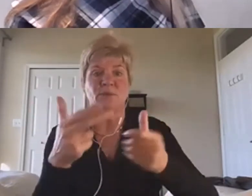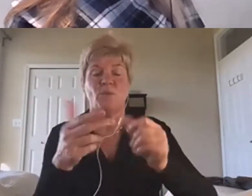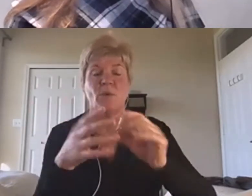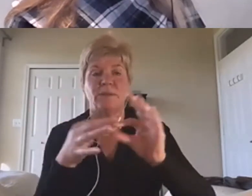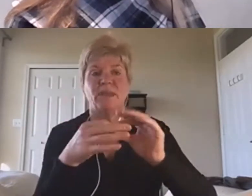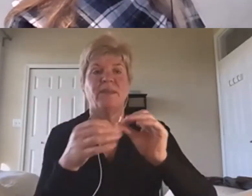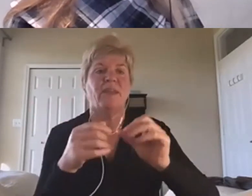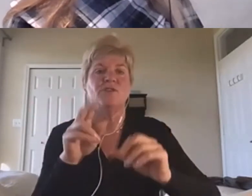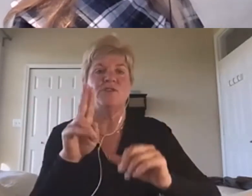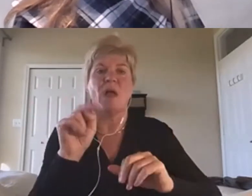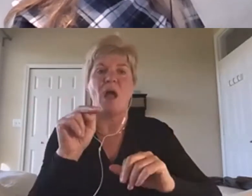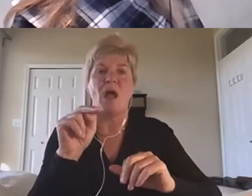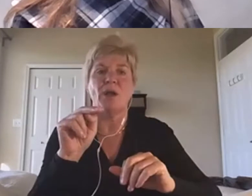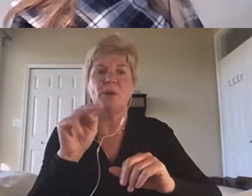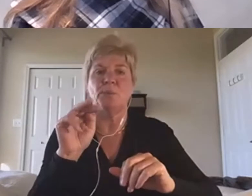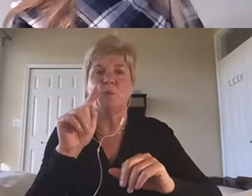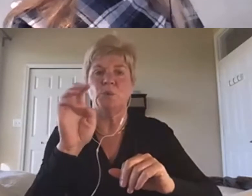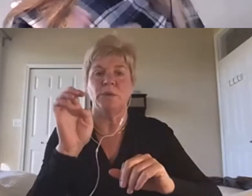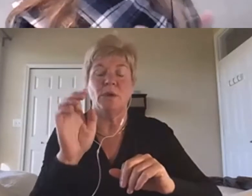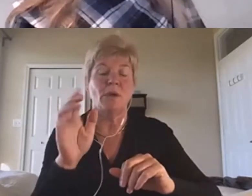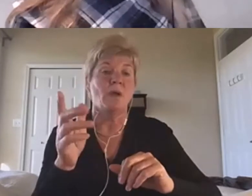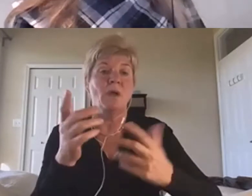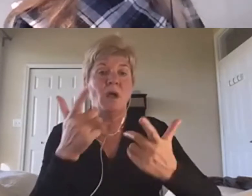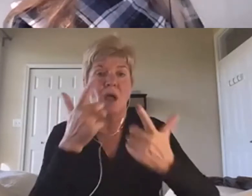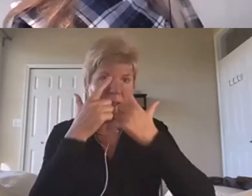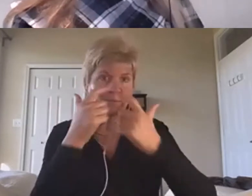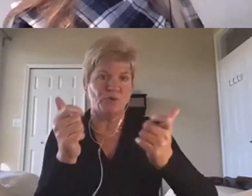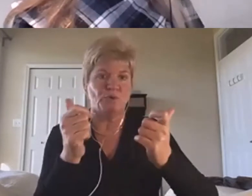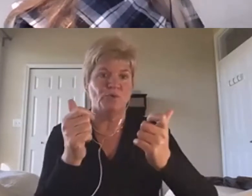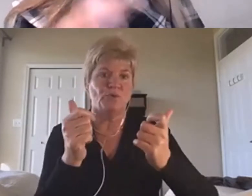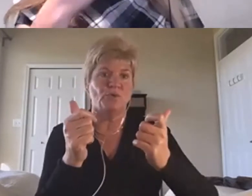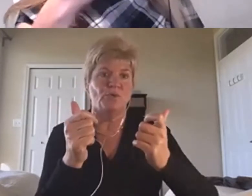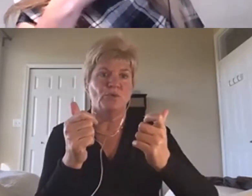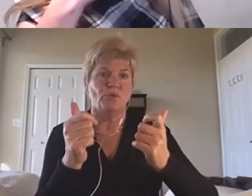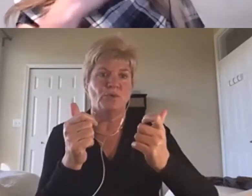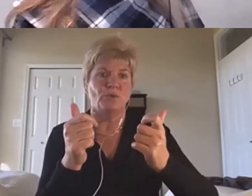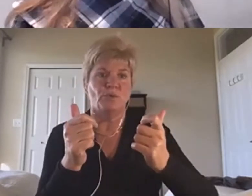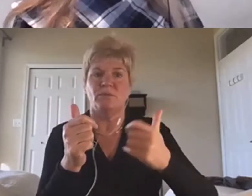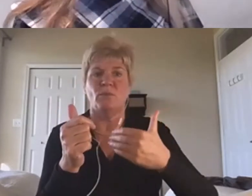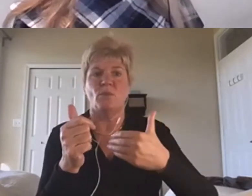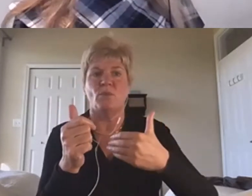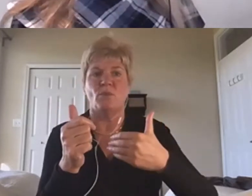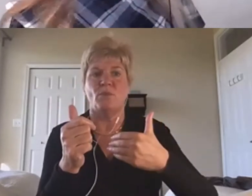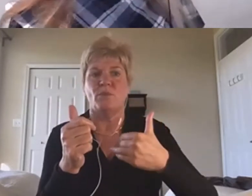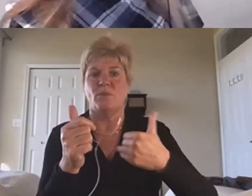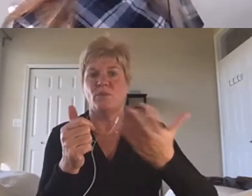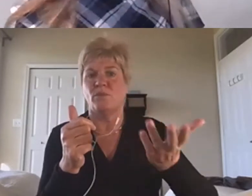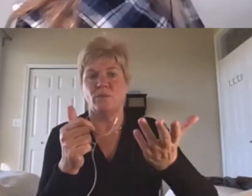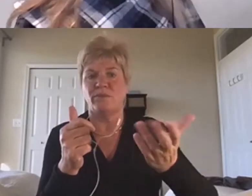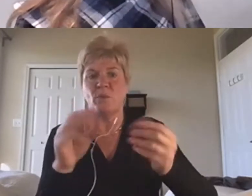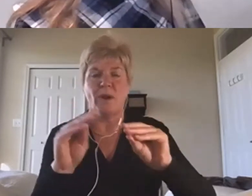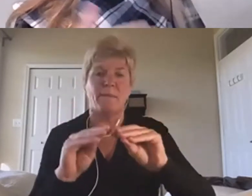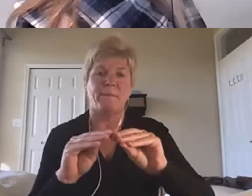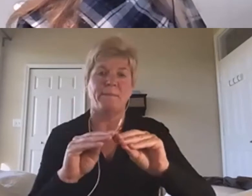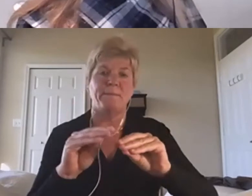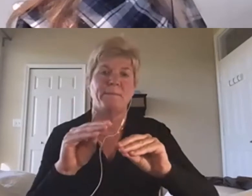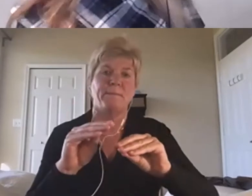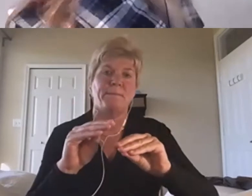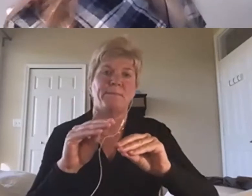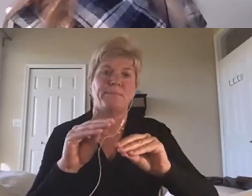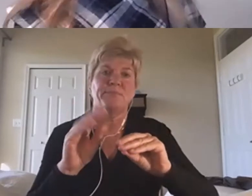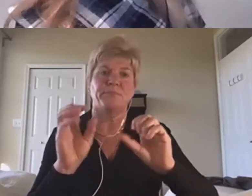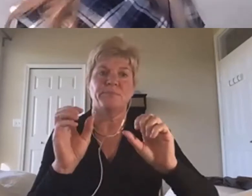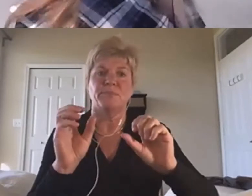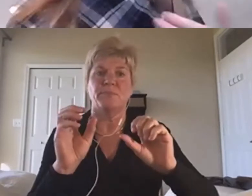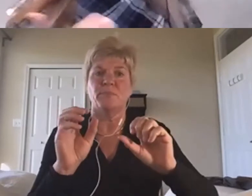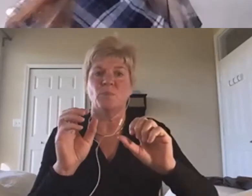So I think use whichever method you're comfortable with. I'm okay. We're, we've, we've said, please, uh, we'll, we'll go with some interruptitis, jump in.